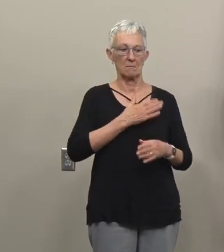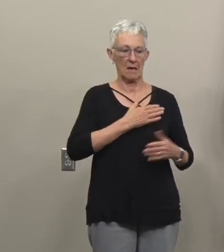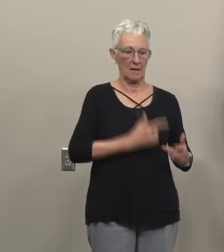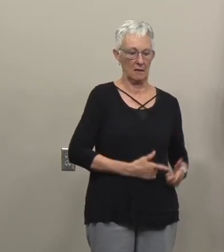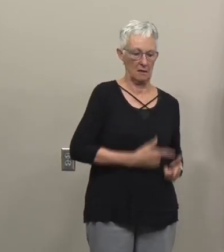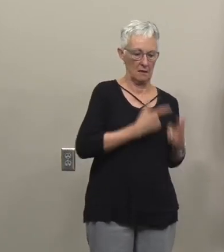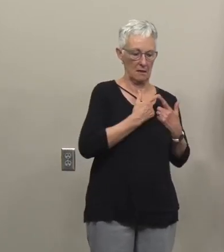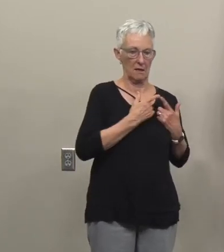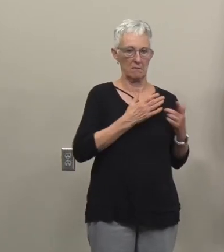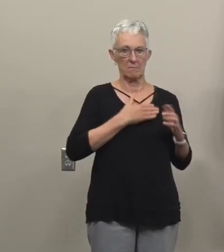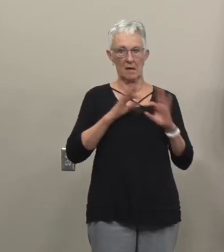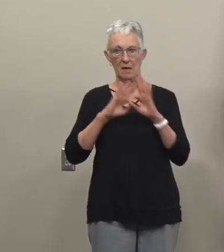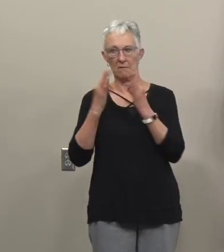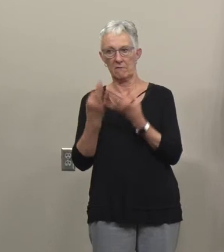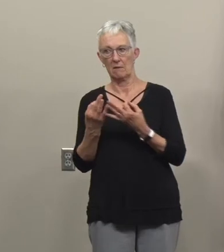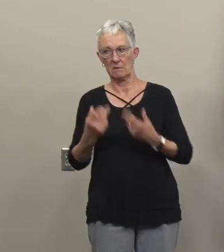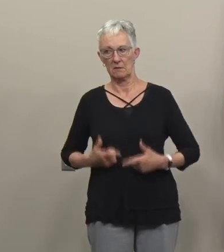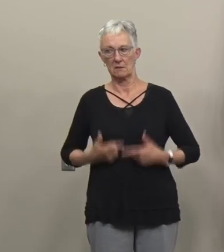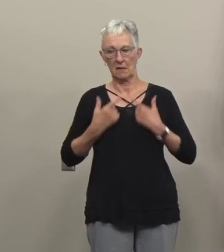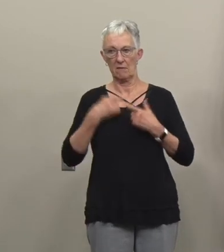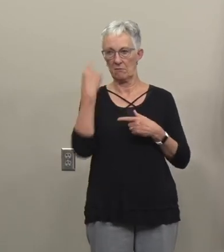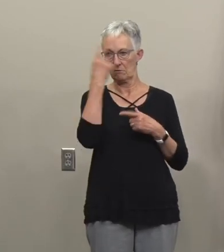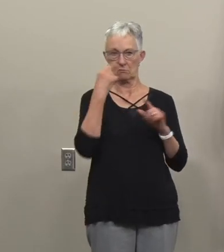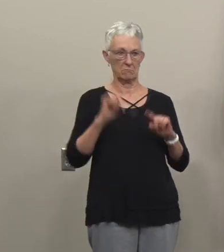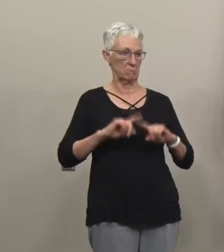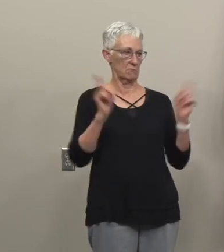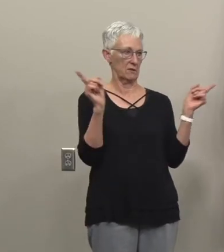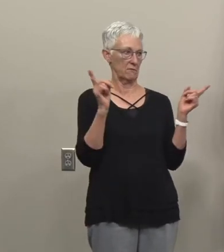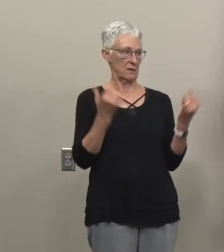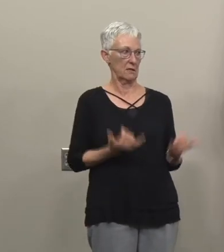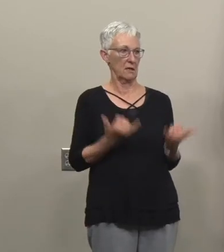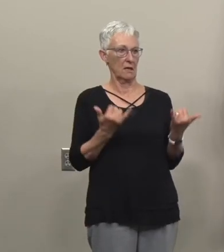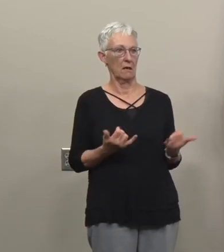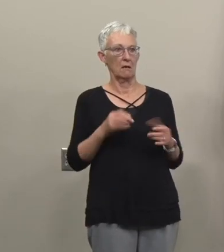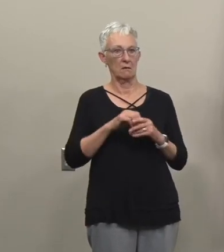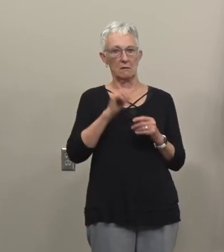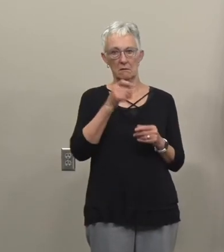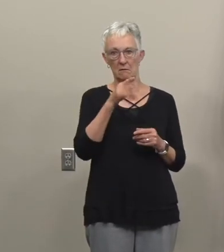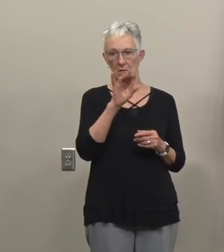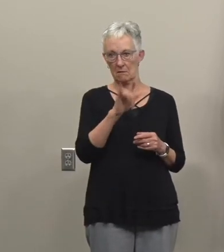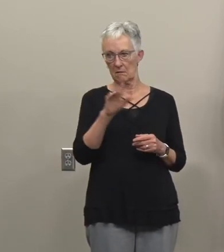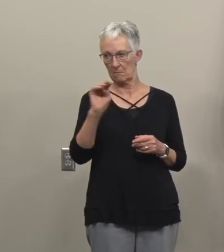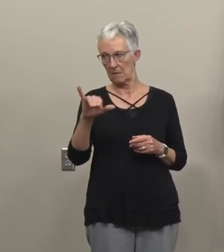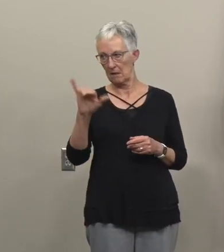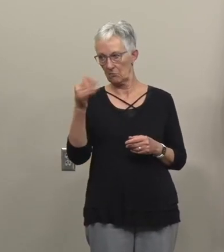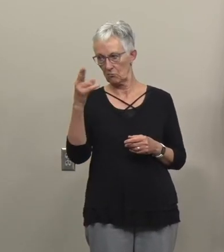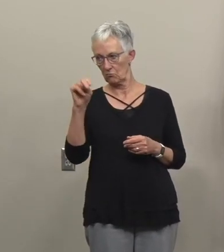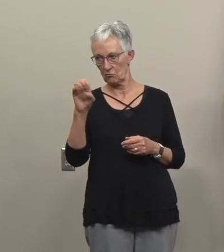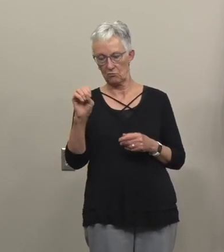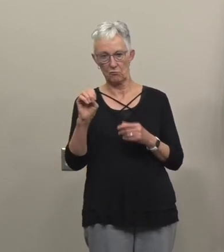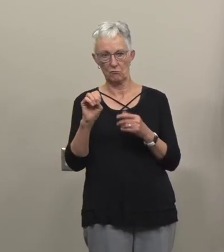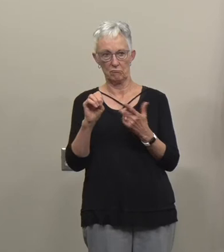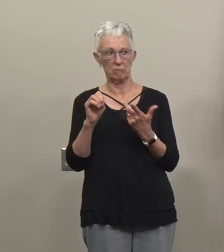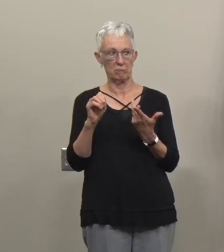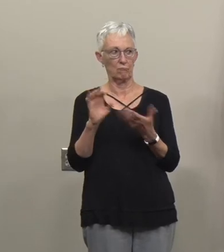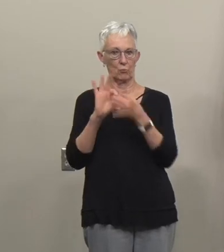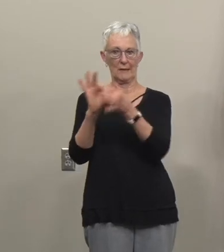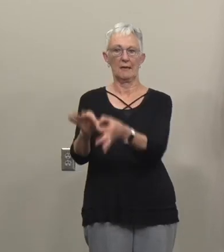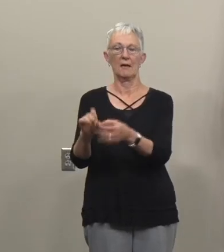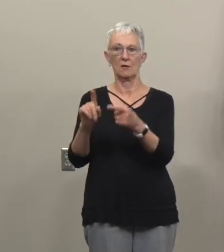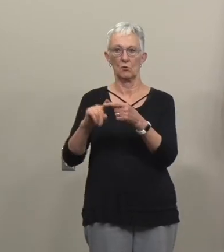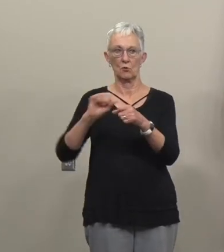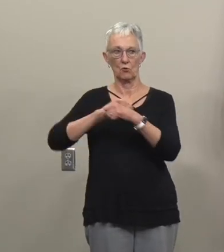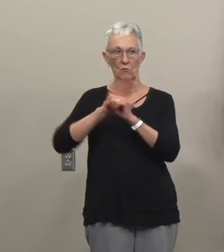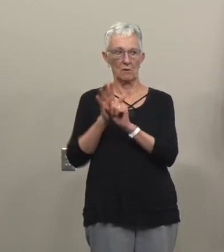my family's life in February looks much different now in April, May, and June due to the virus. And so some of our plans